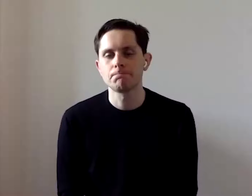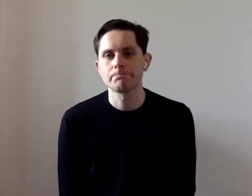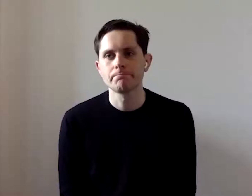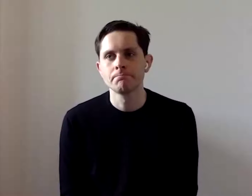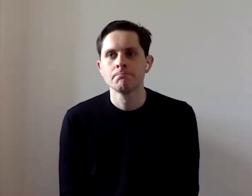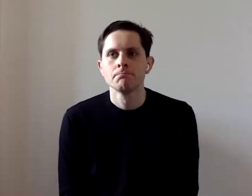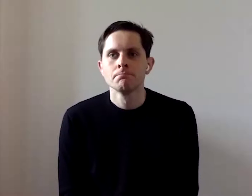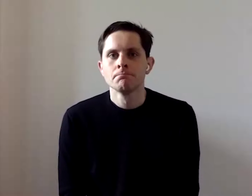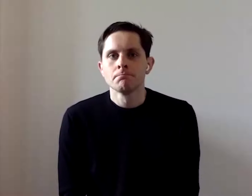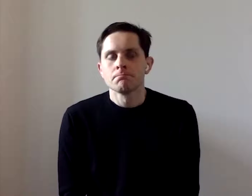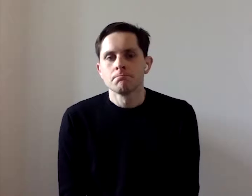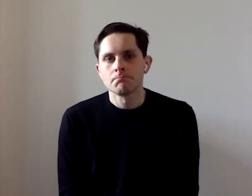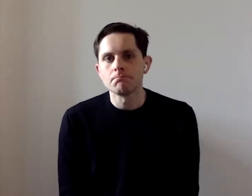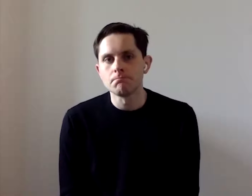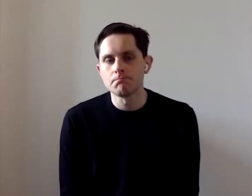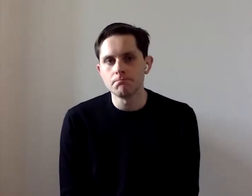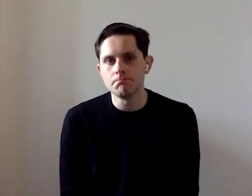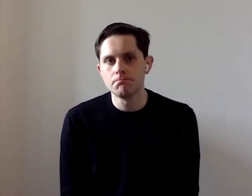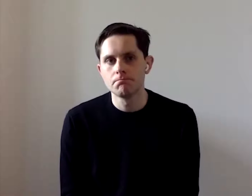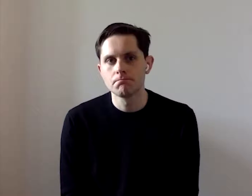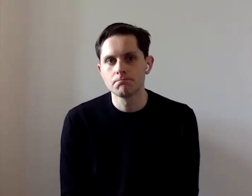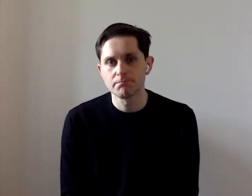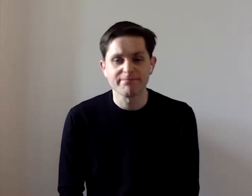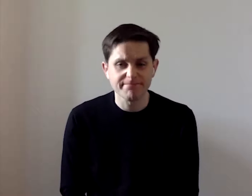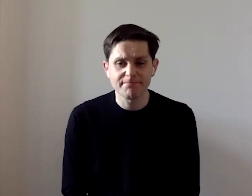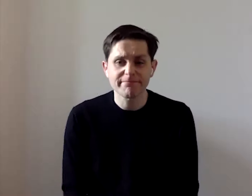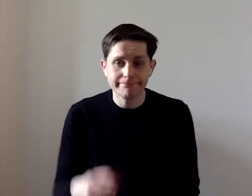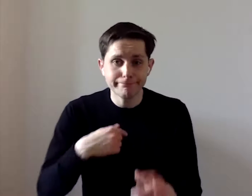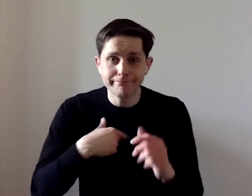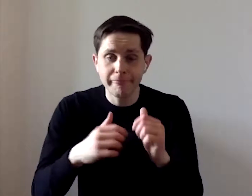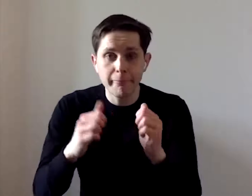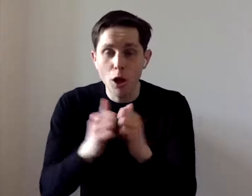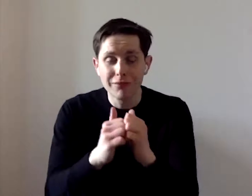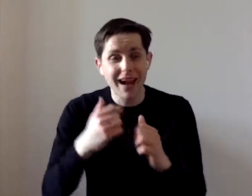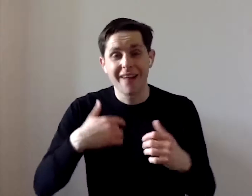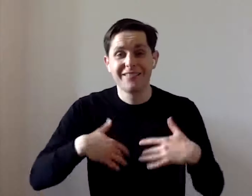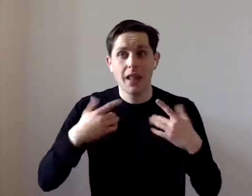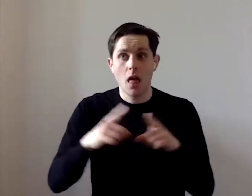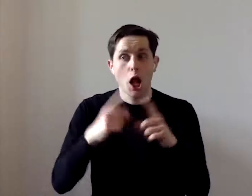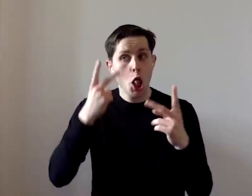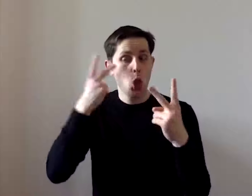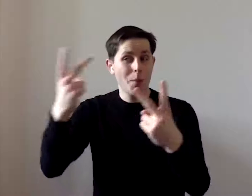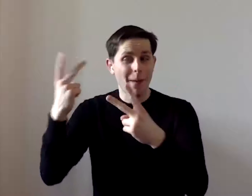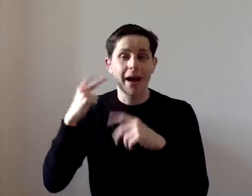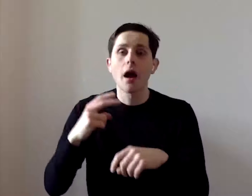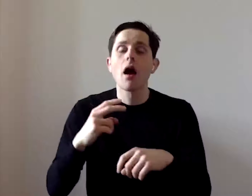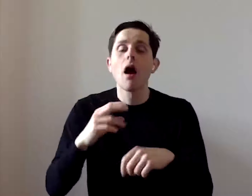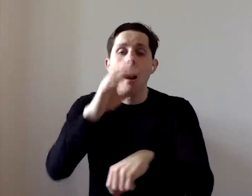Yeah, I think I would sort of mirror that same thing again. It's like, I don't think there were generally